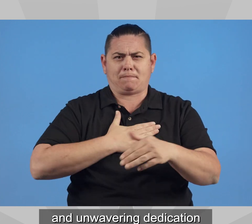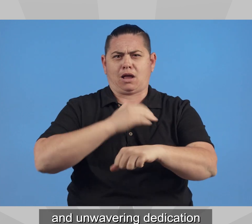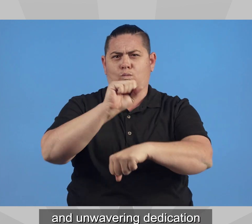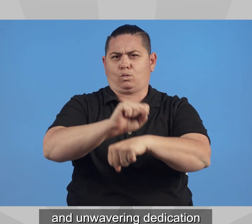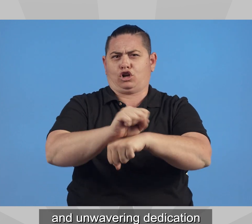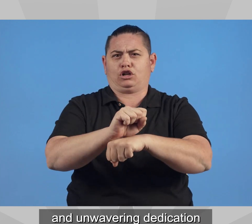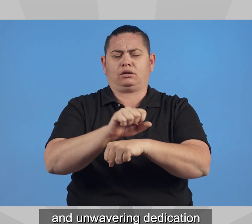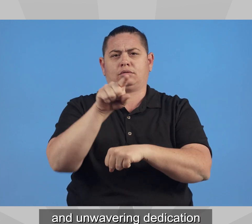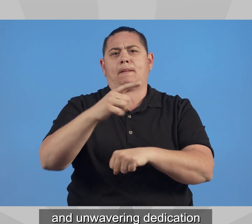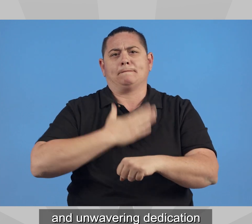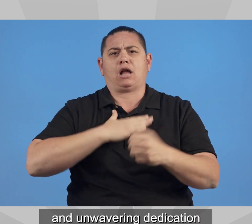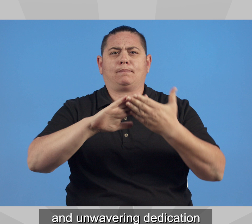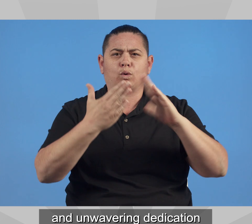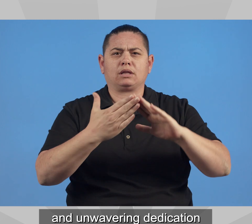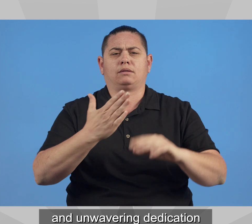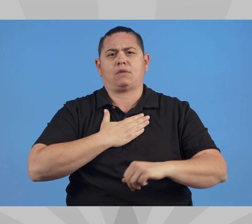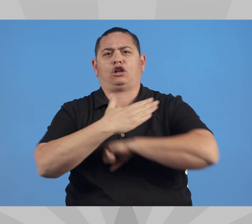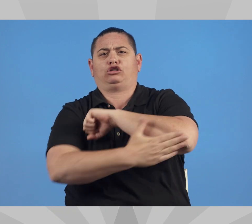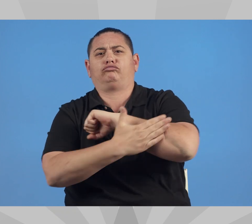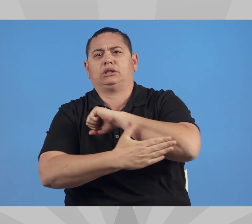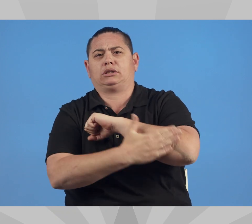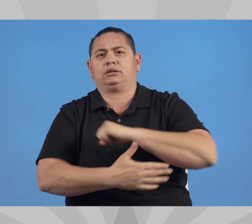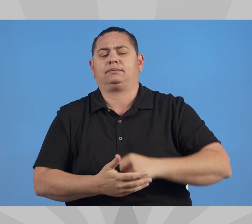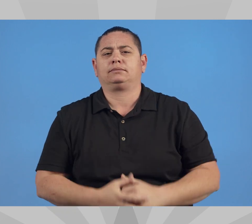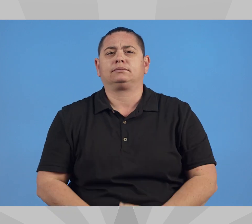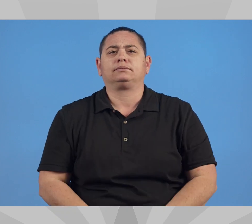unwavering dedication to my community and country.